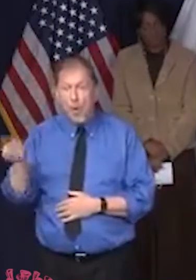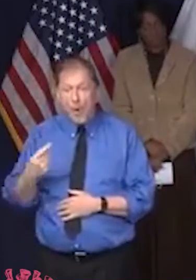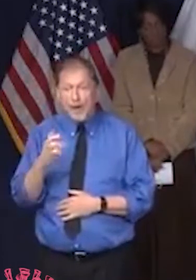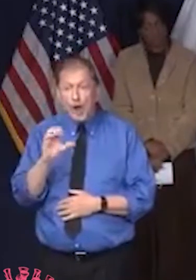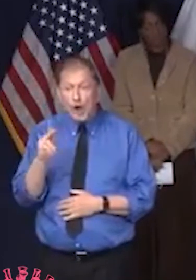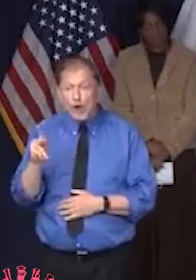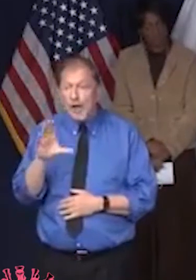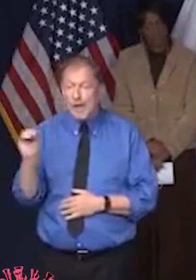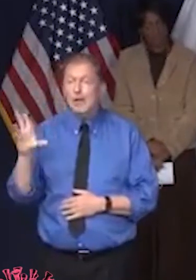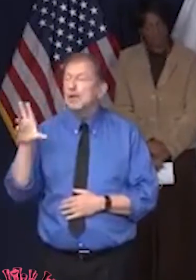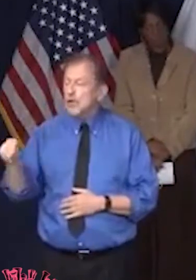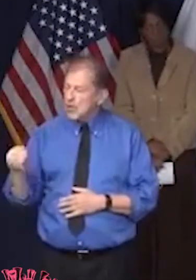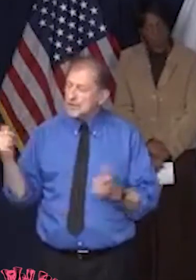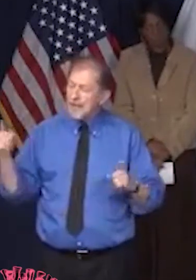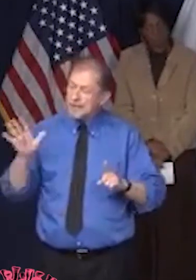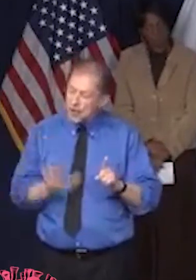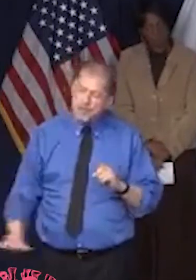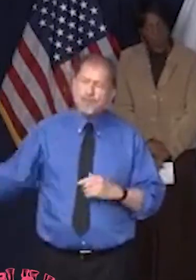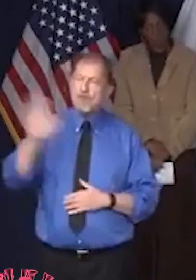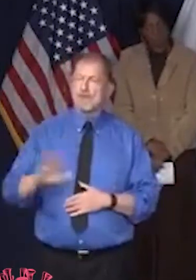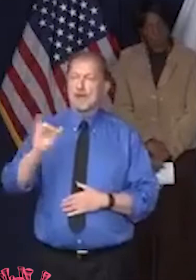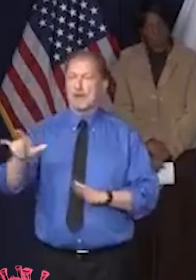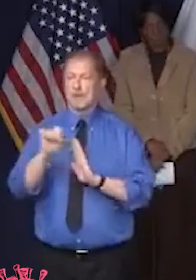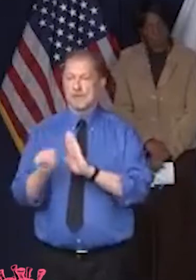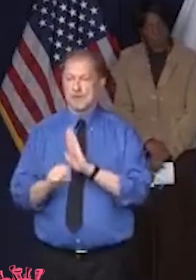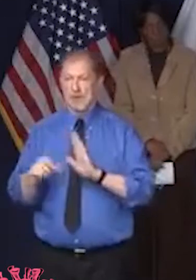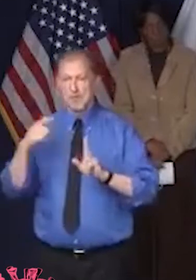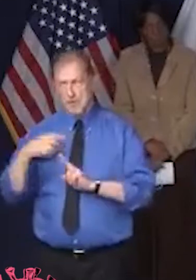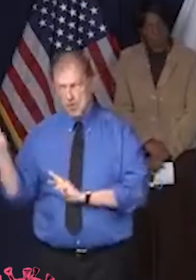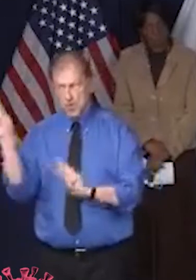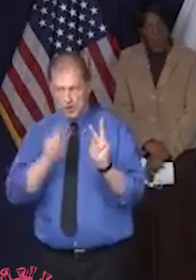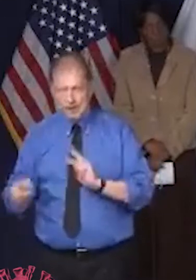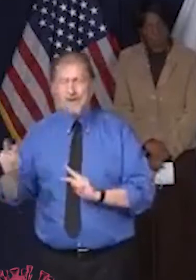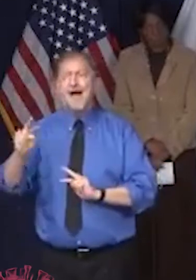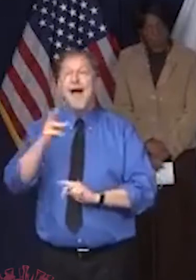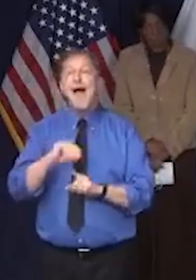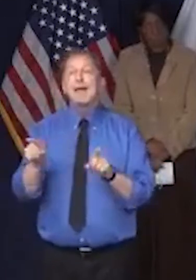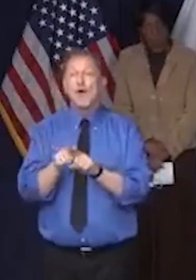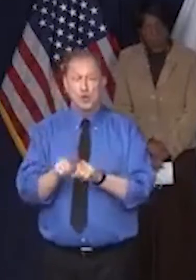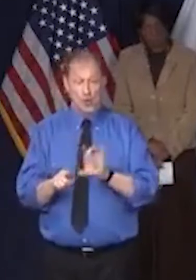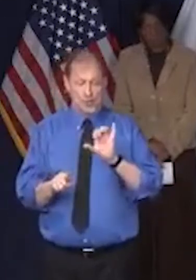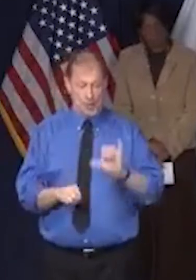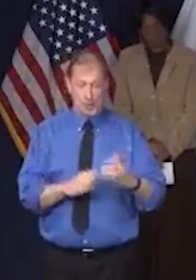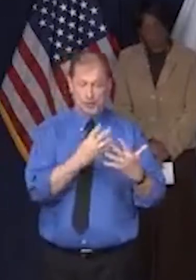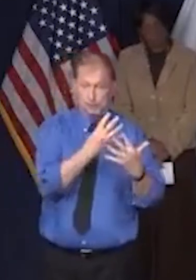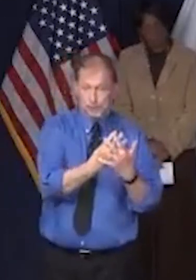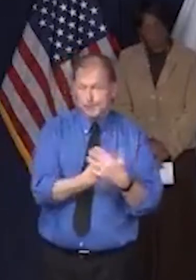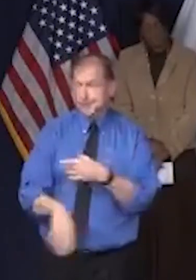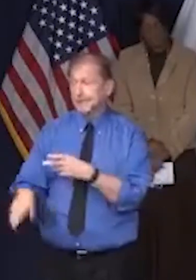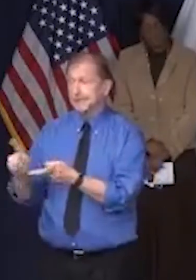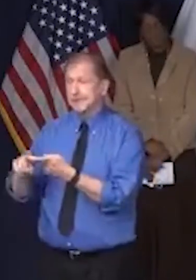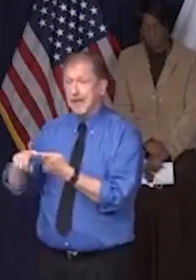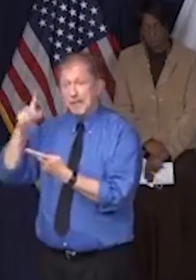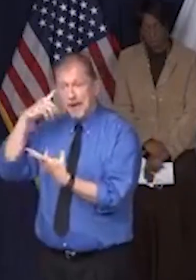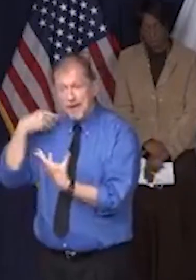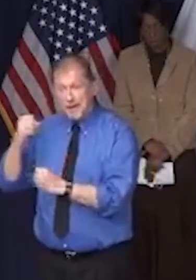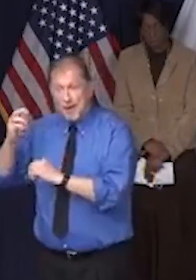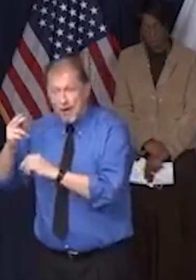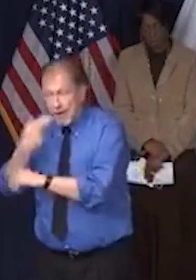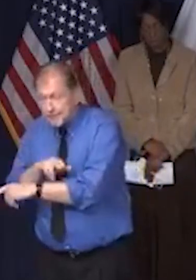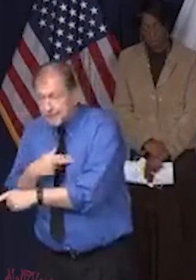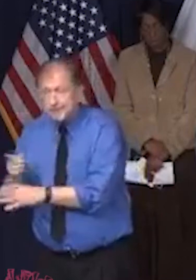is happening everywhere. That's number one. And number two, with regard to congregate facilities, and we've talked about this quite a lot,